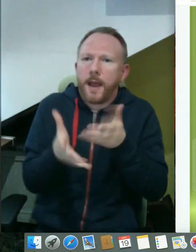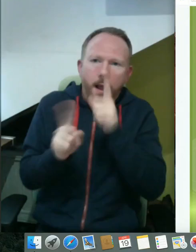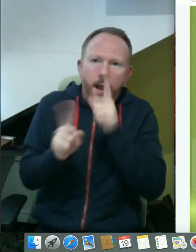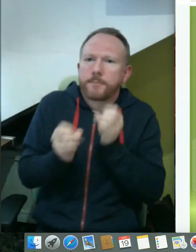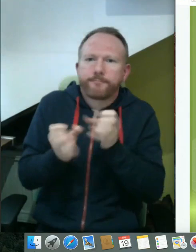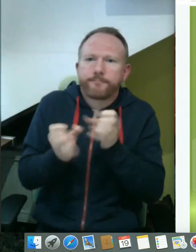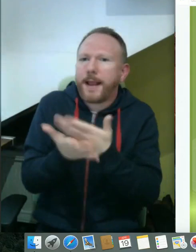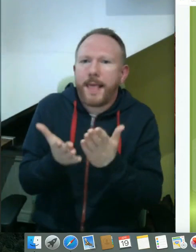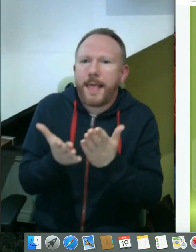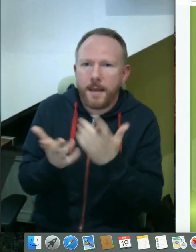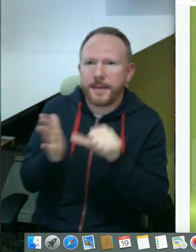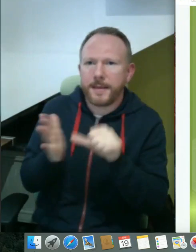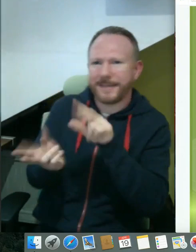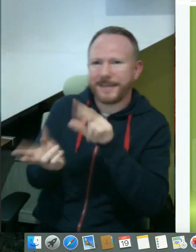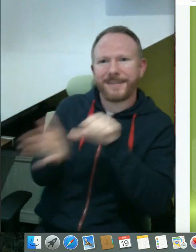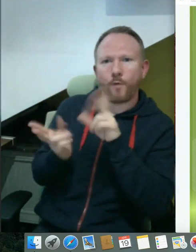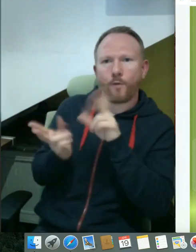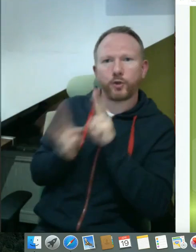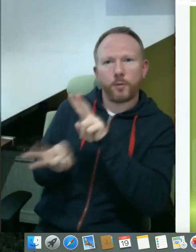The